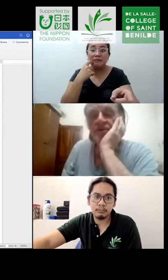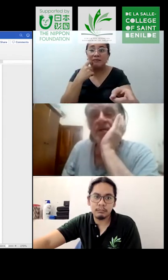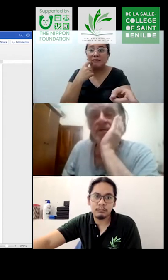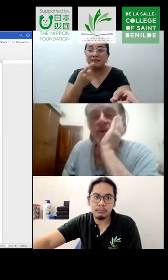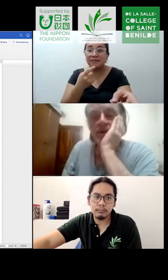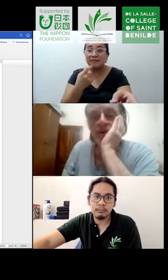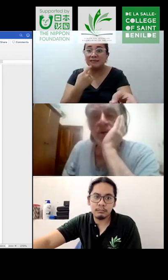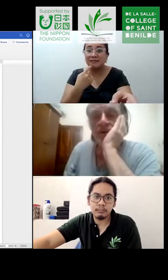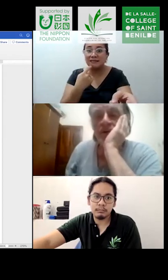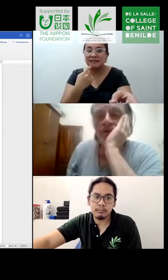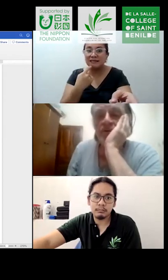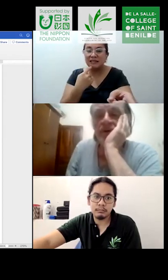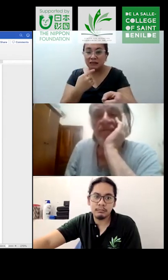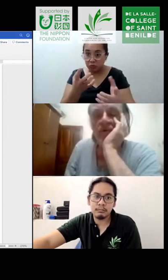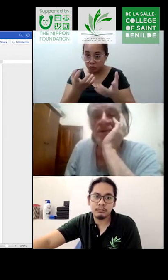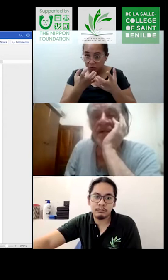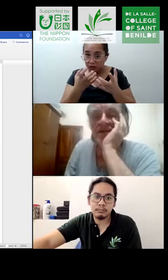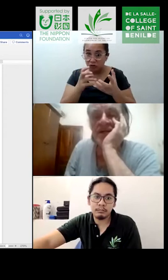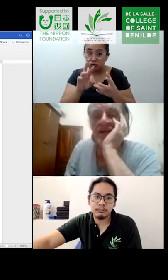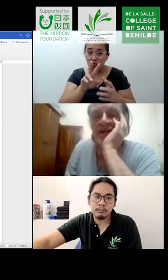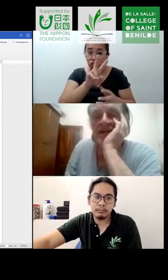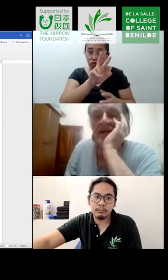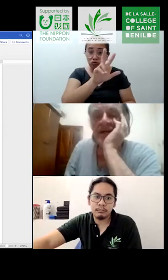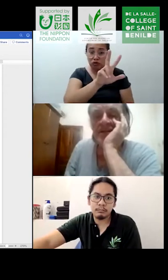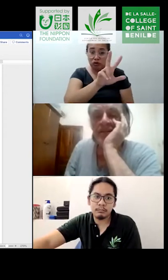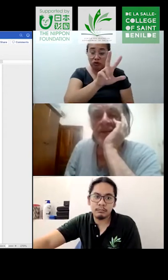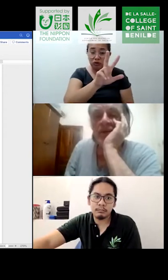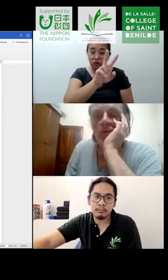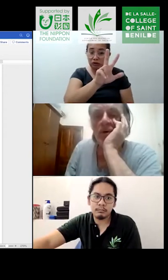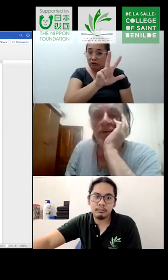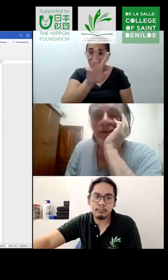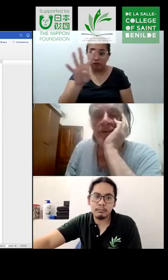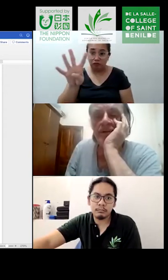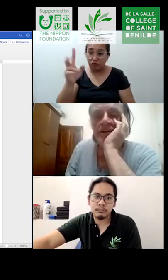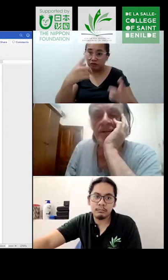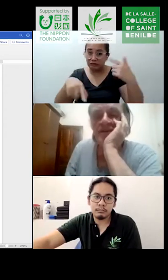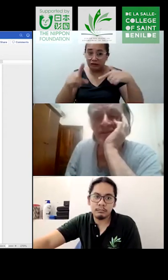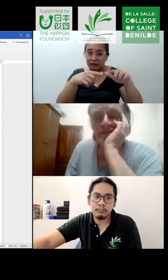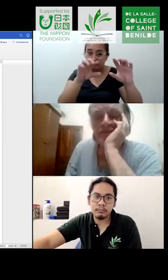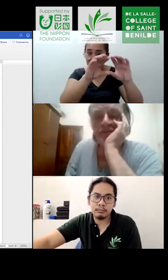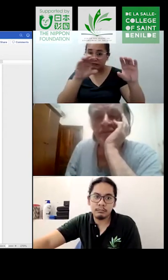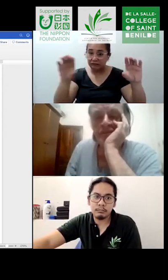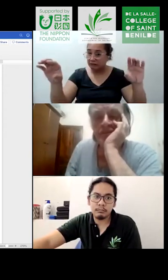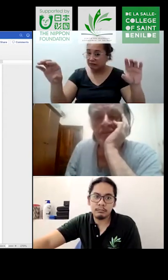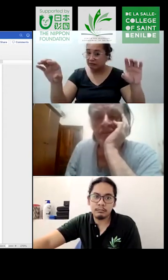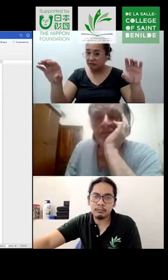The question is whether you want to use 3 or 4 signs in a line is something you all will need to discuss.